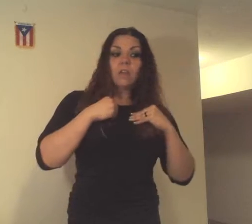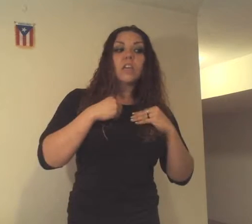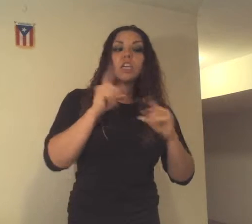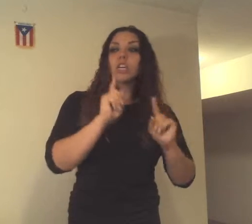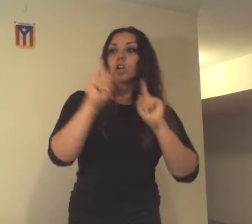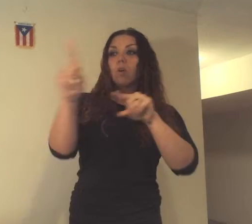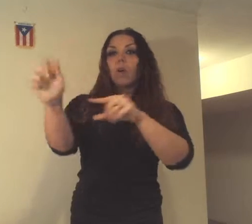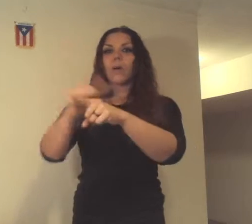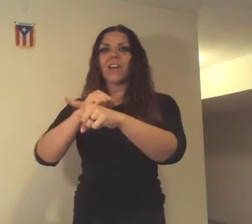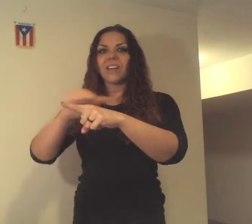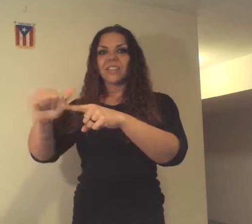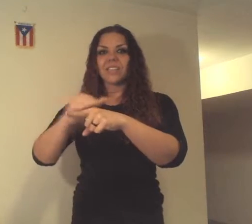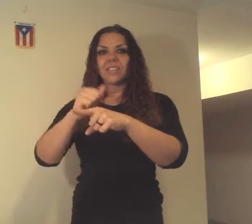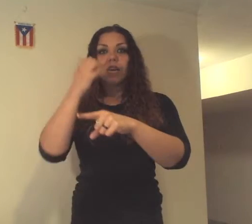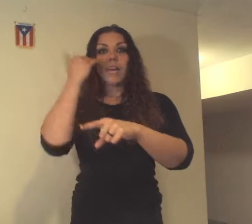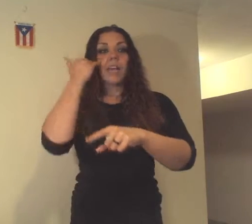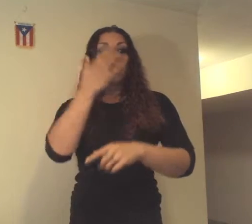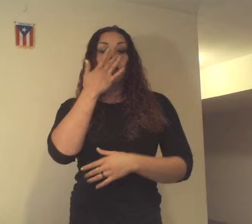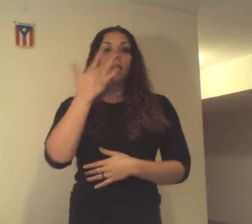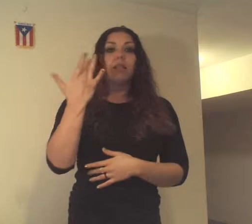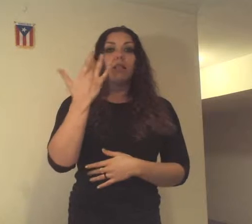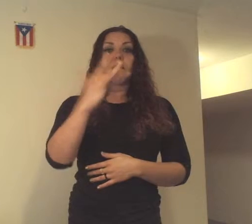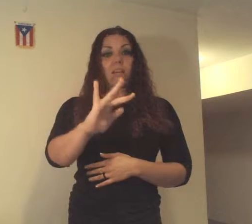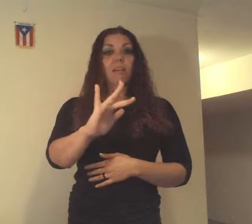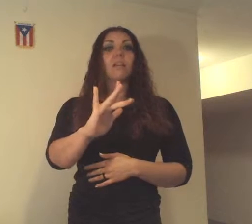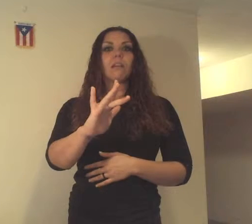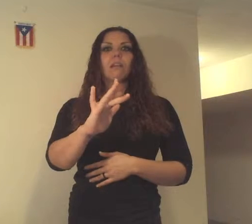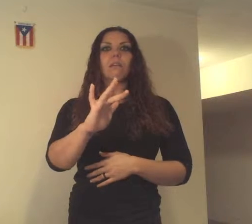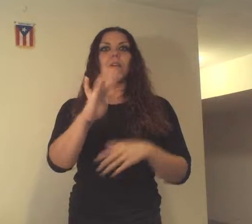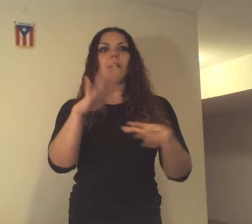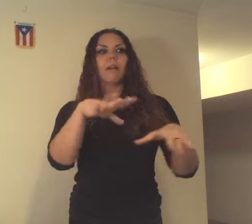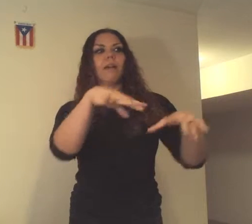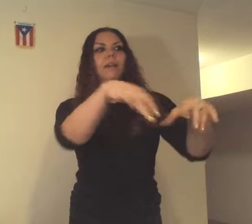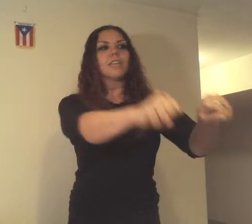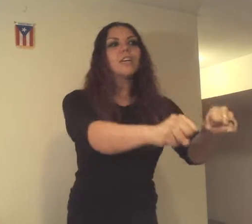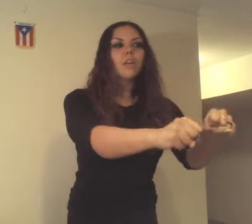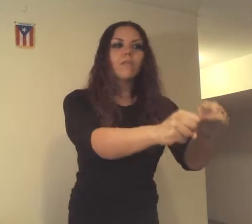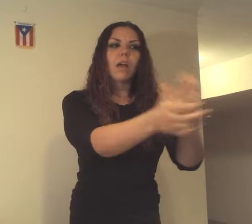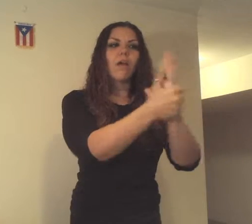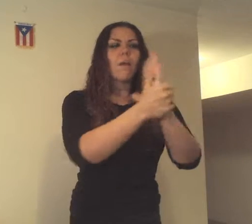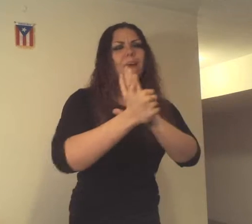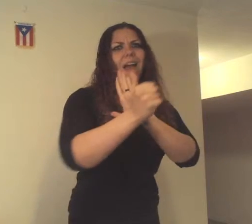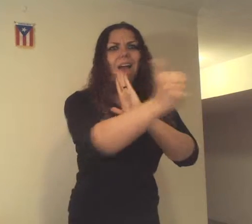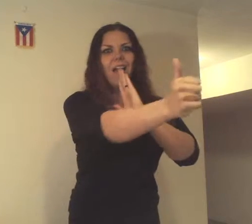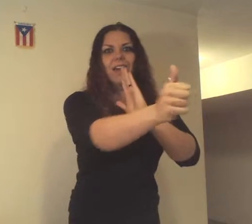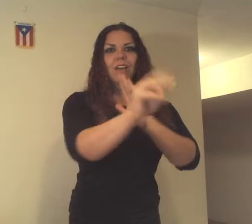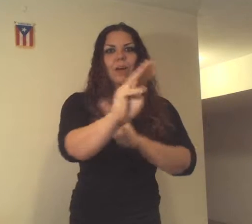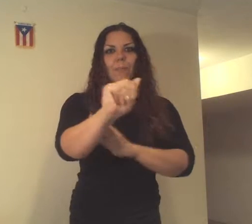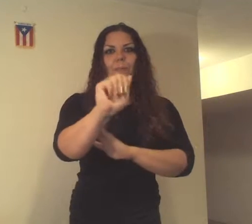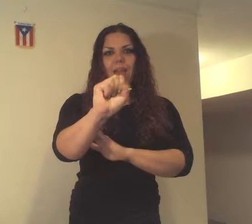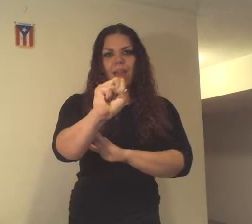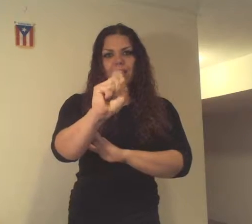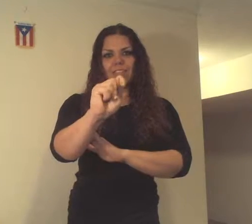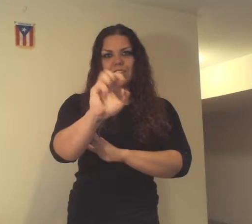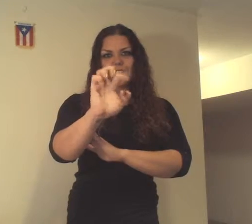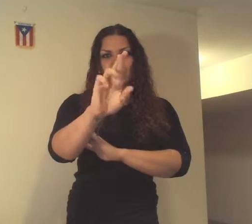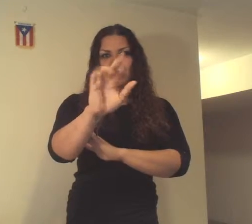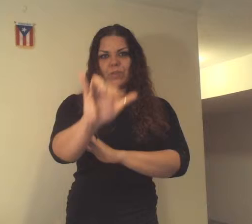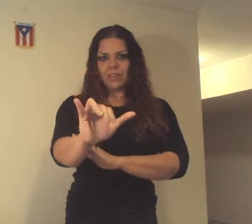lucky, you achieve mastery. Now that foundation is so important that a number